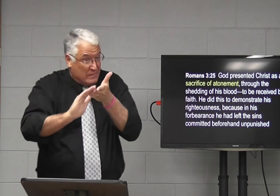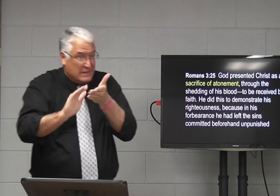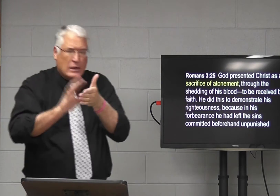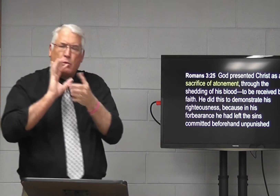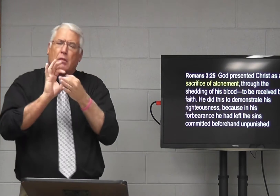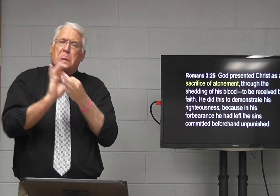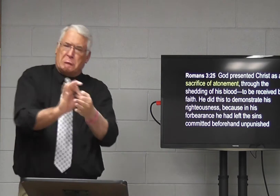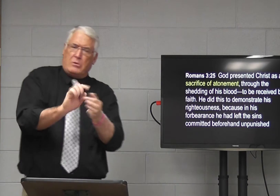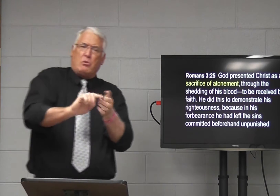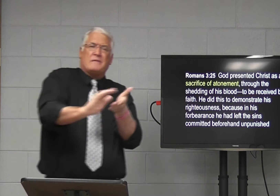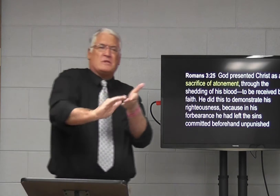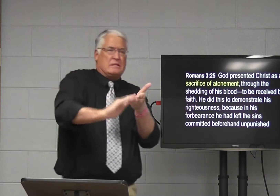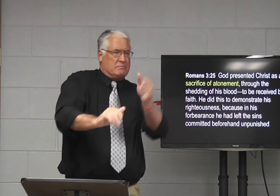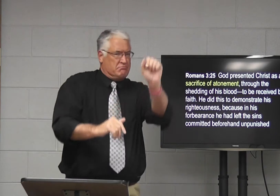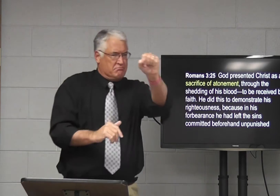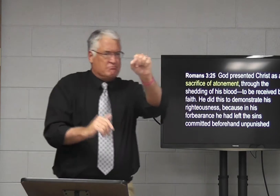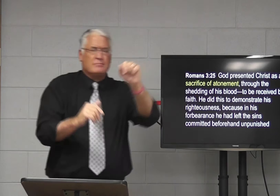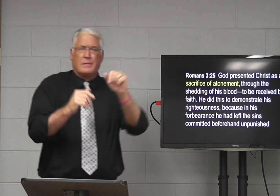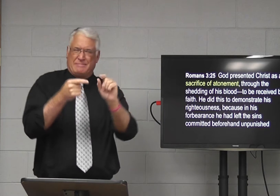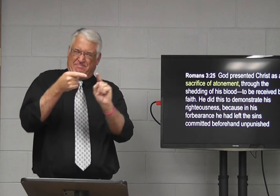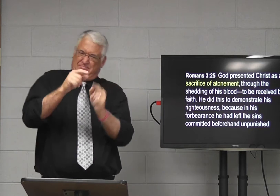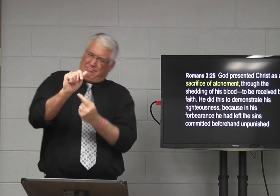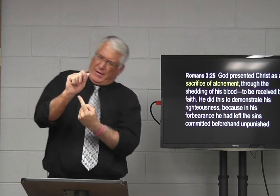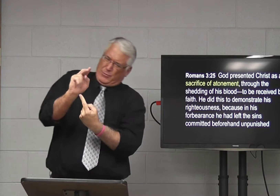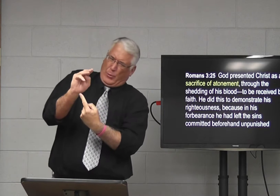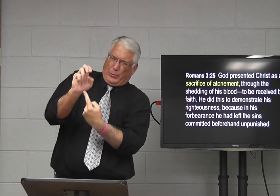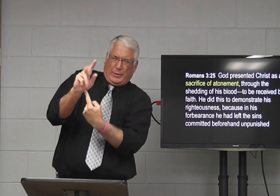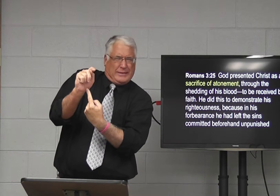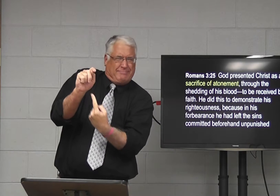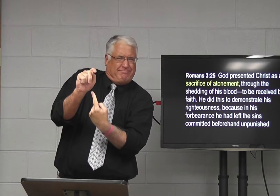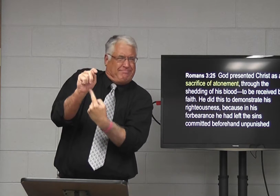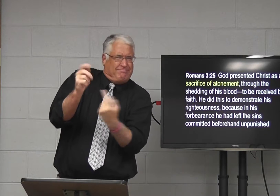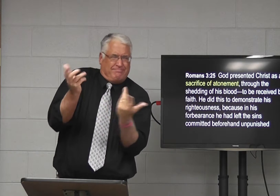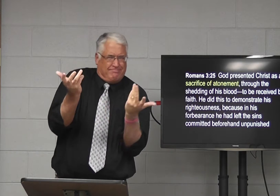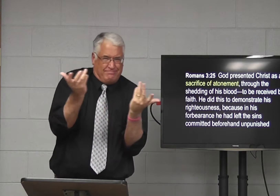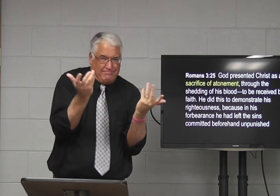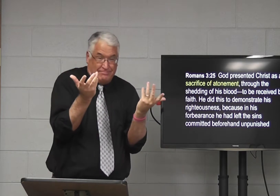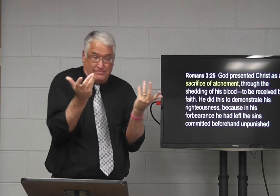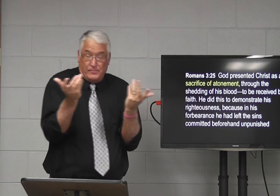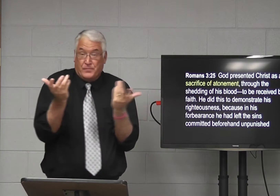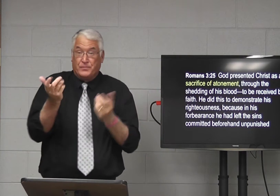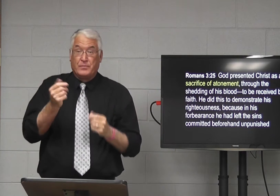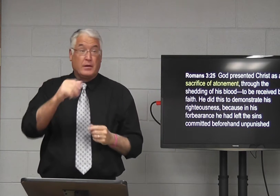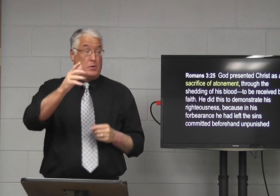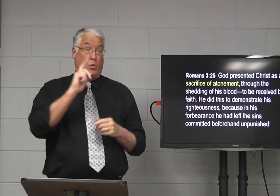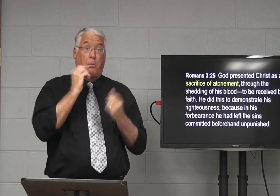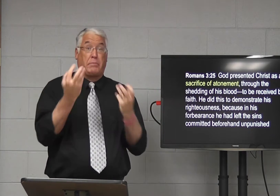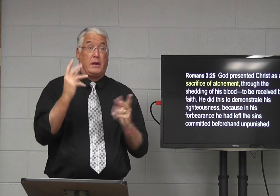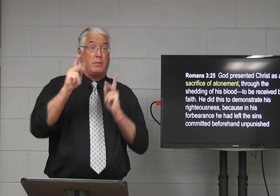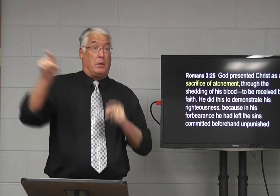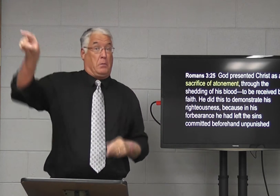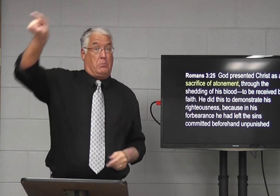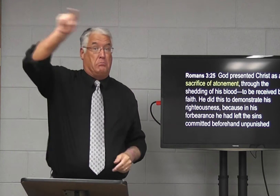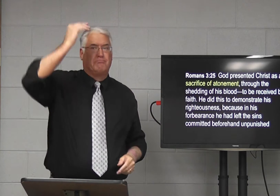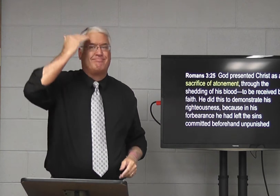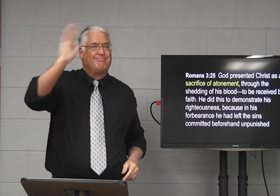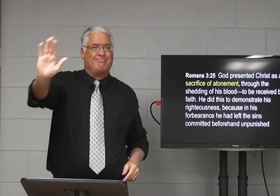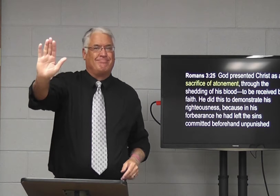loan, forgiveness. It belongs to with forgiveness, yes, atonement. So many people